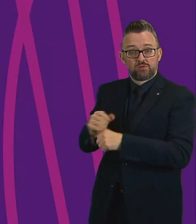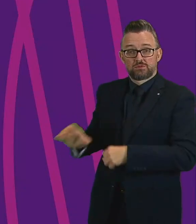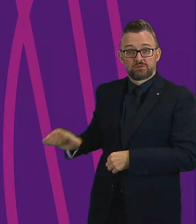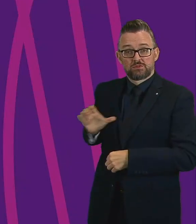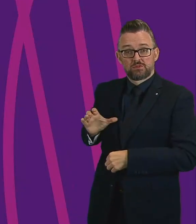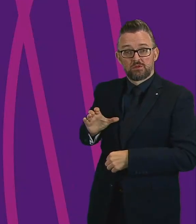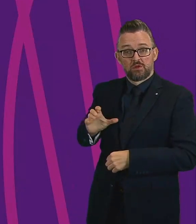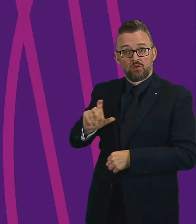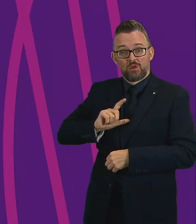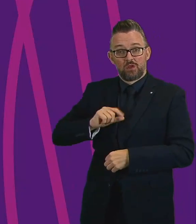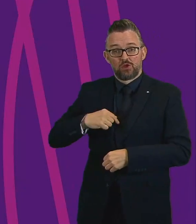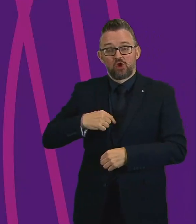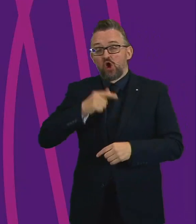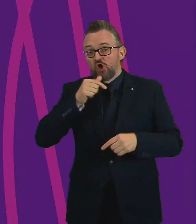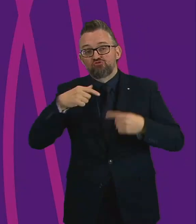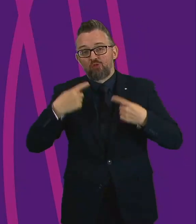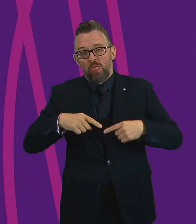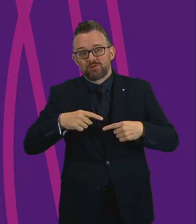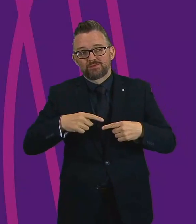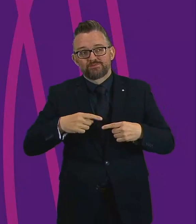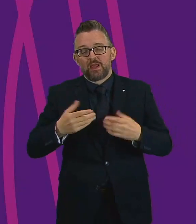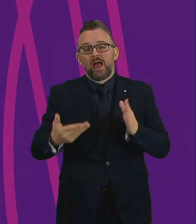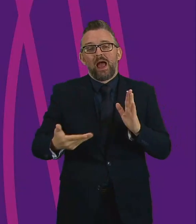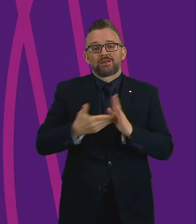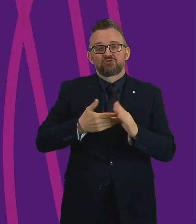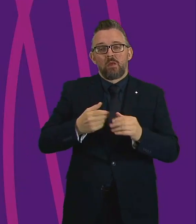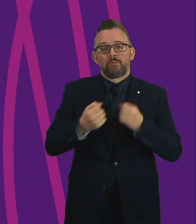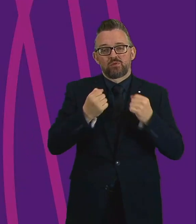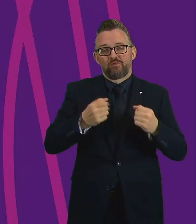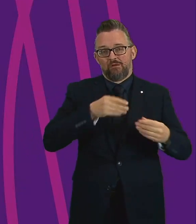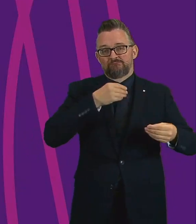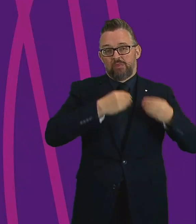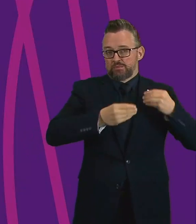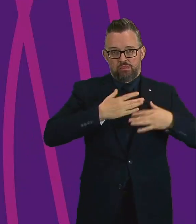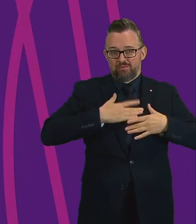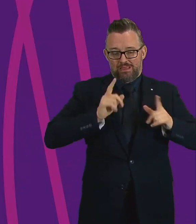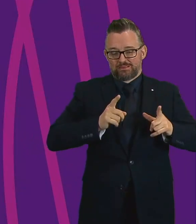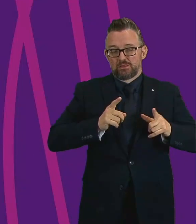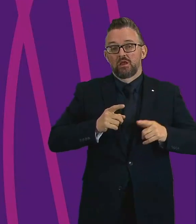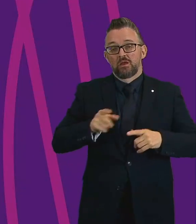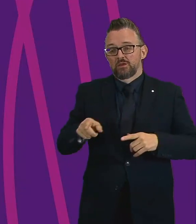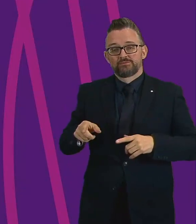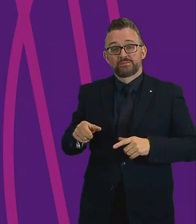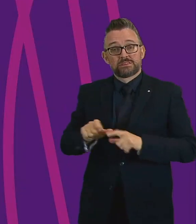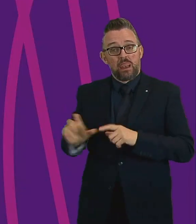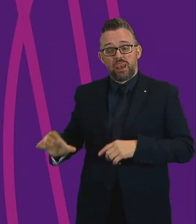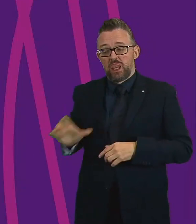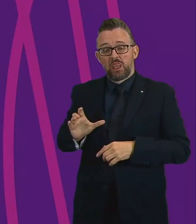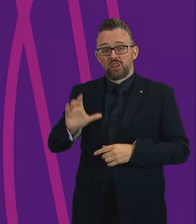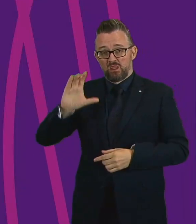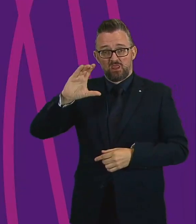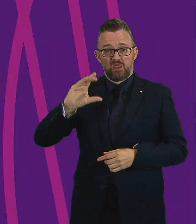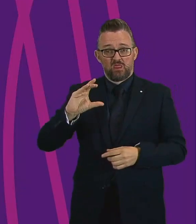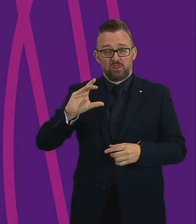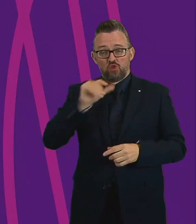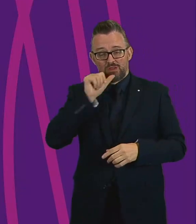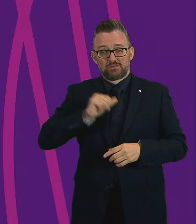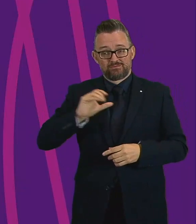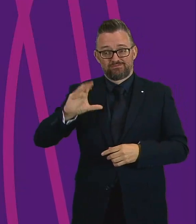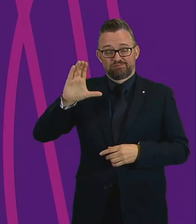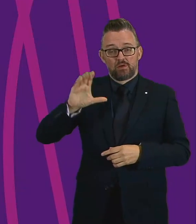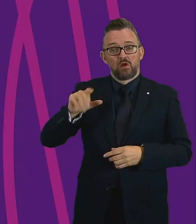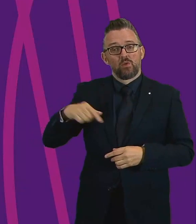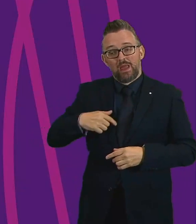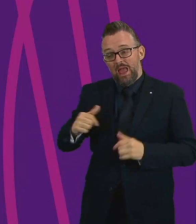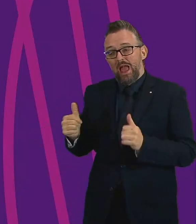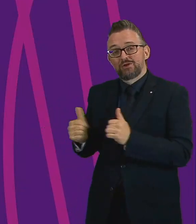not as yet permitted extra powers or flexibilities. It falls short of what's needed, and the fiscal framework, agreed in good faith,